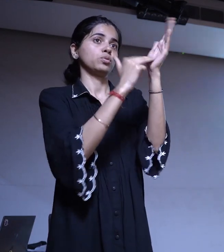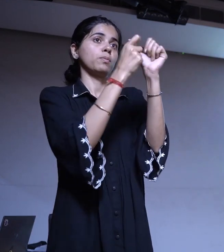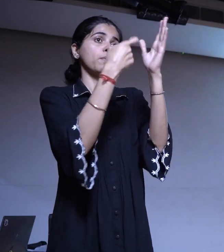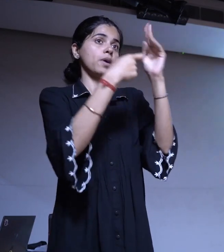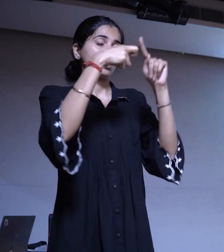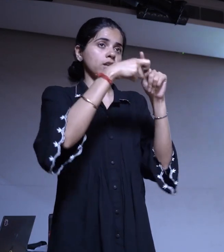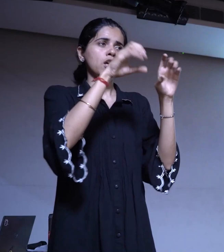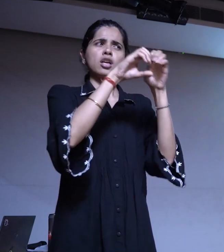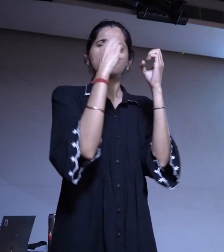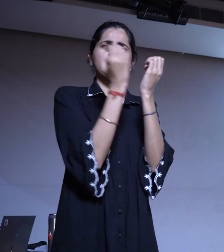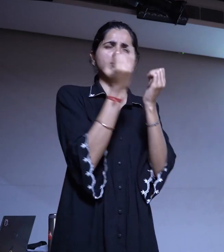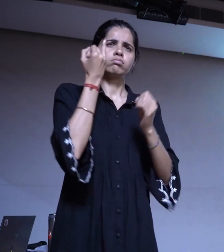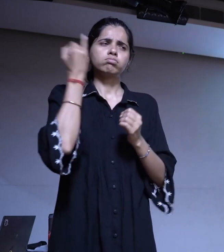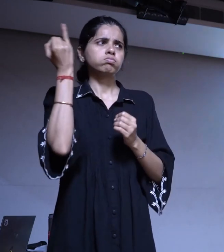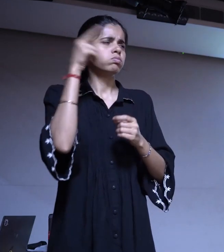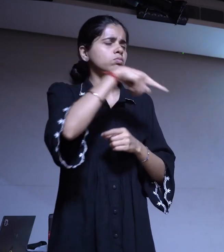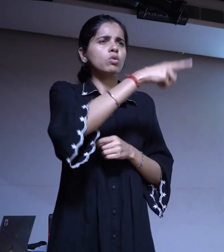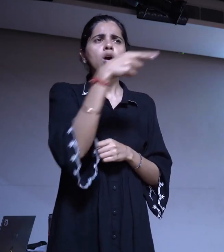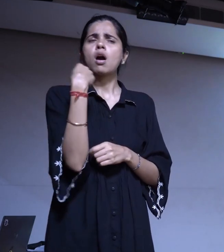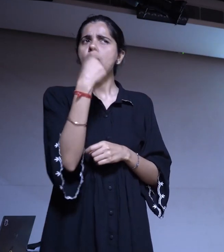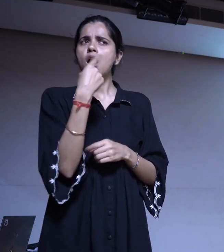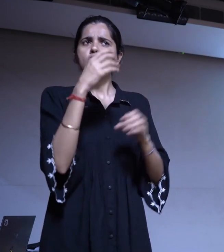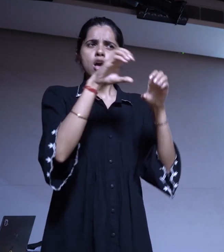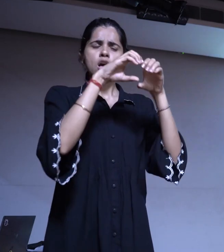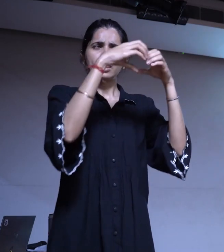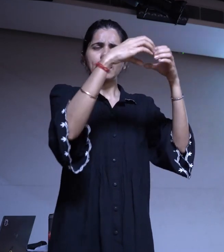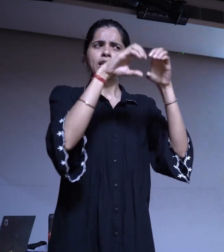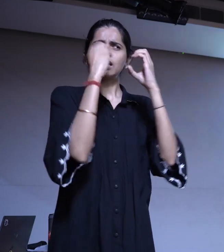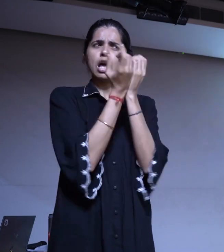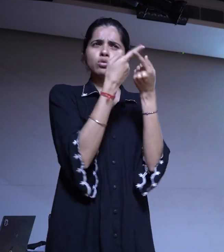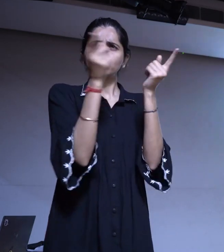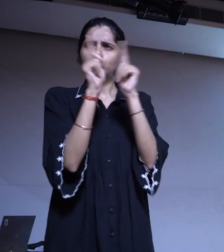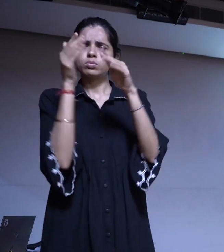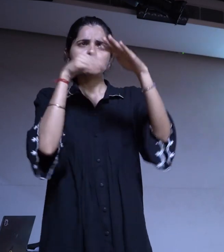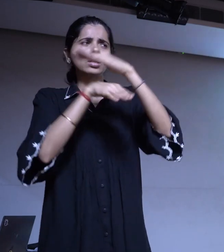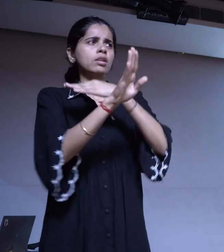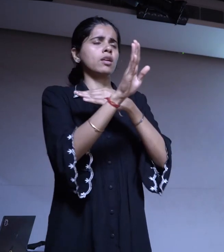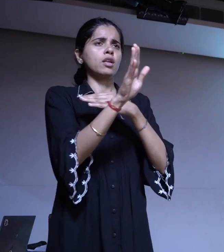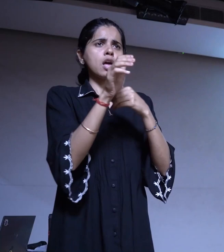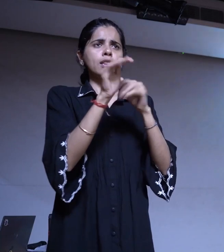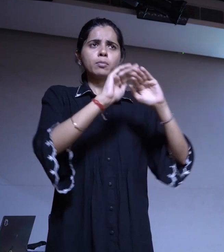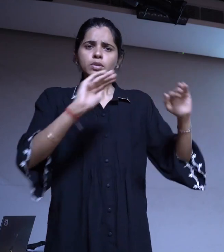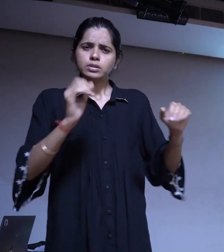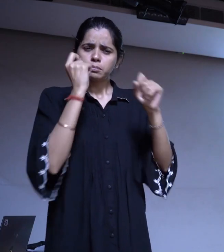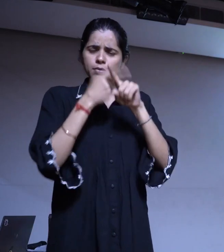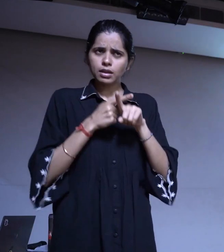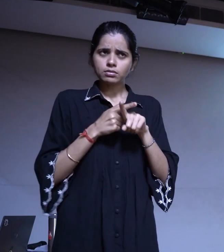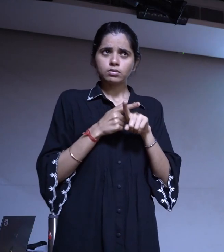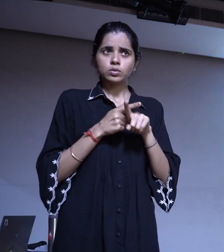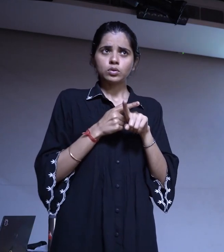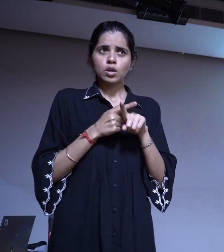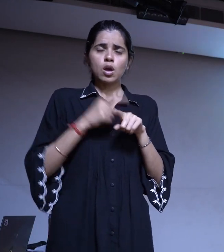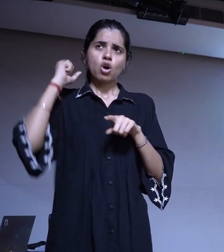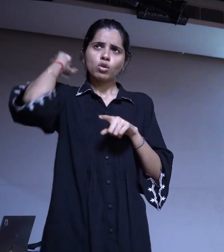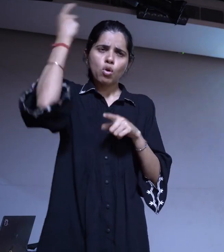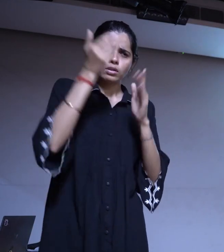classroom you get an idea about how the classroom is structured and how many of the kids are actually able to do these